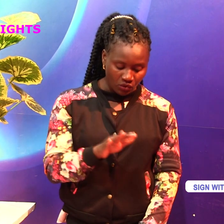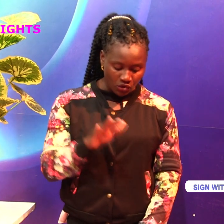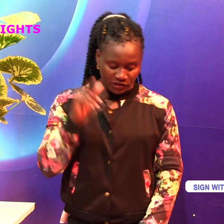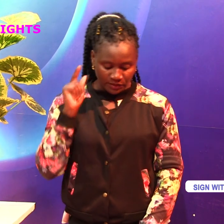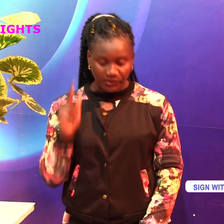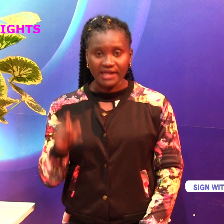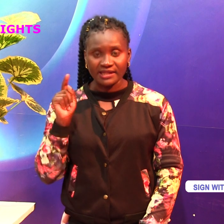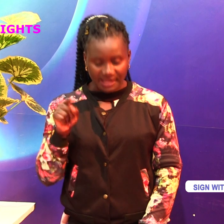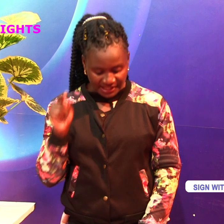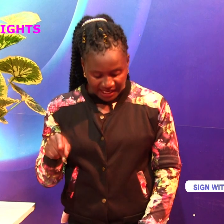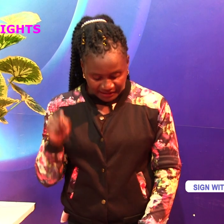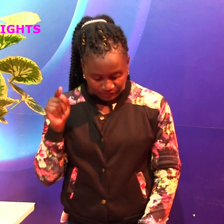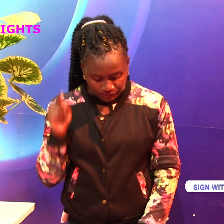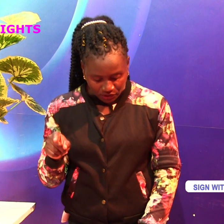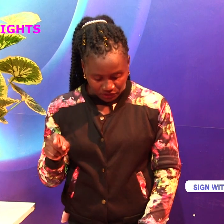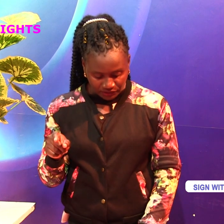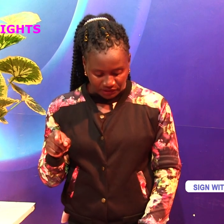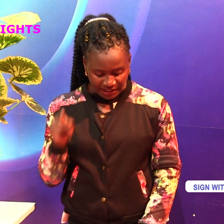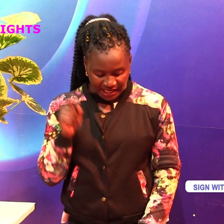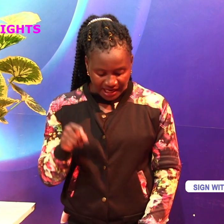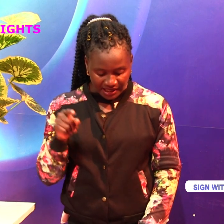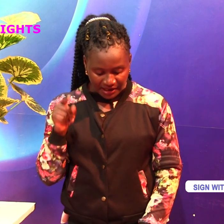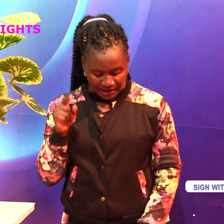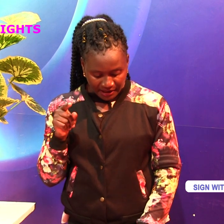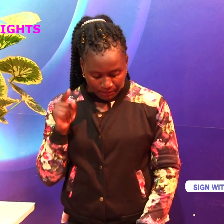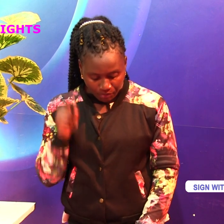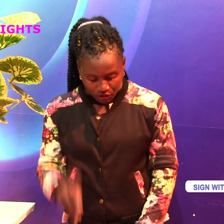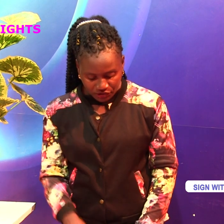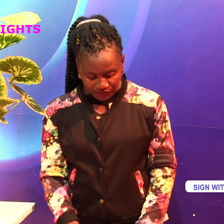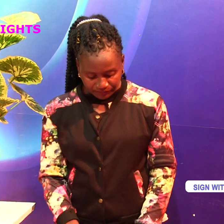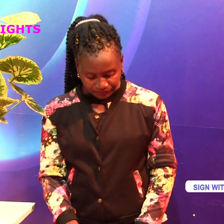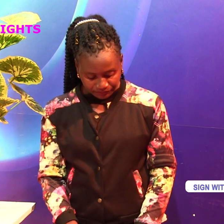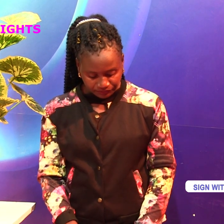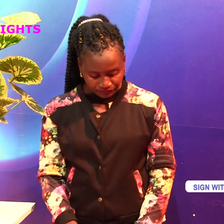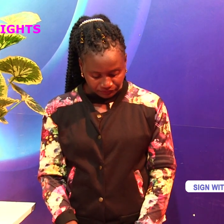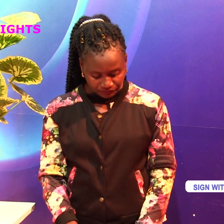Who depressed the young boy? The young boy.